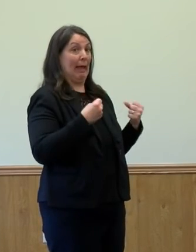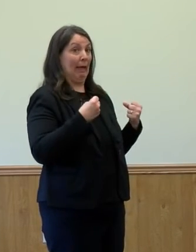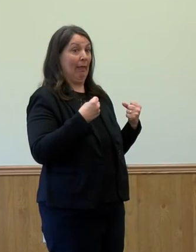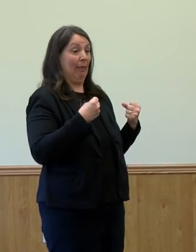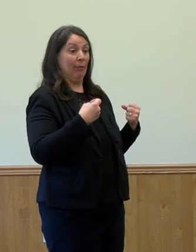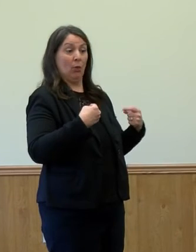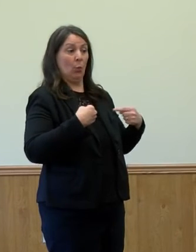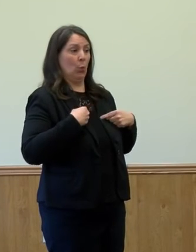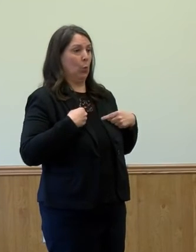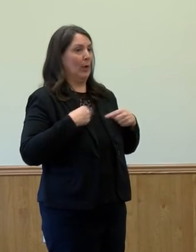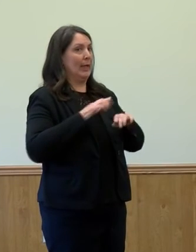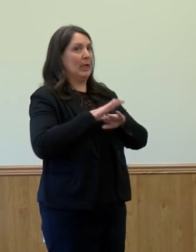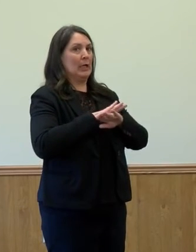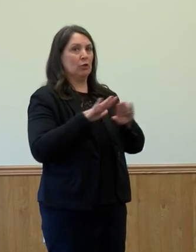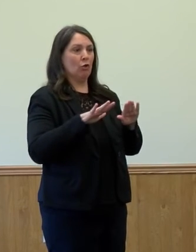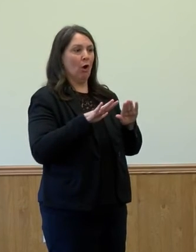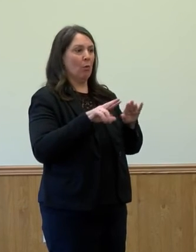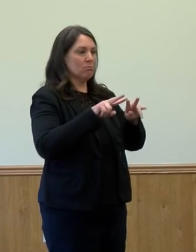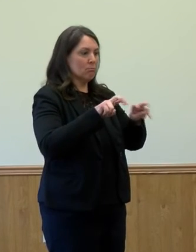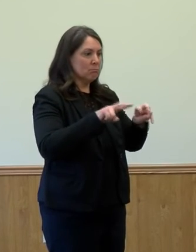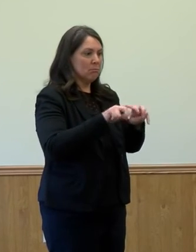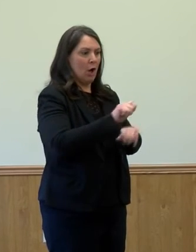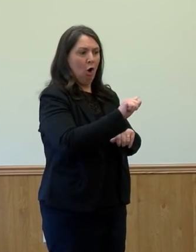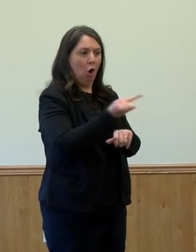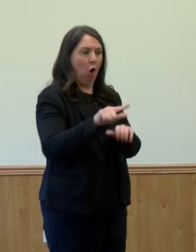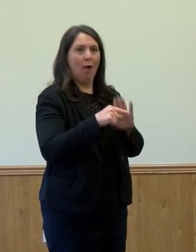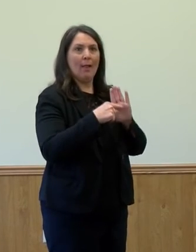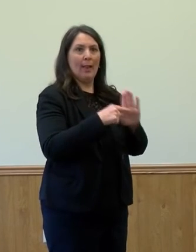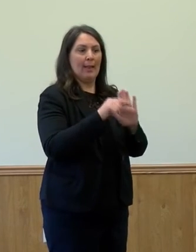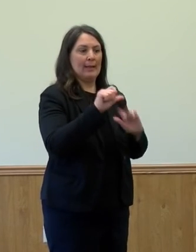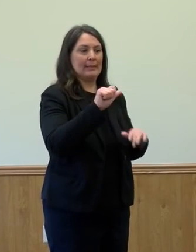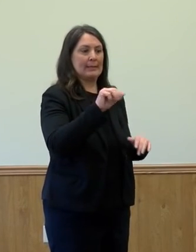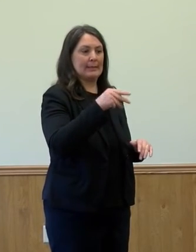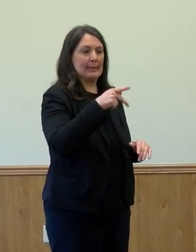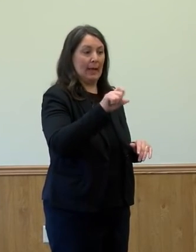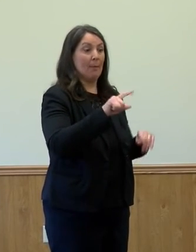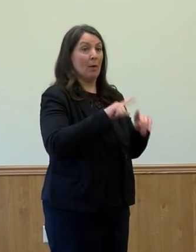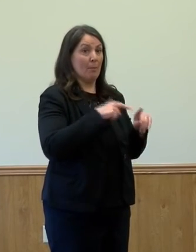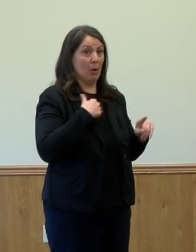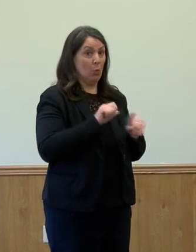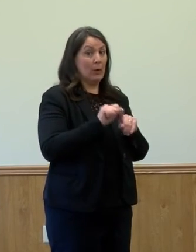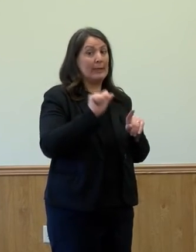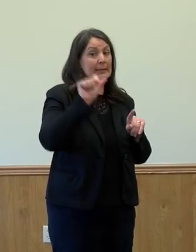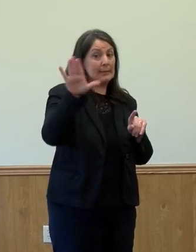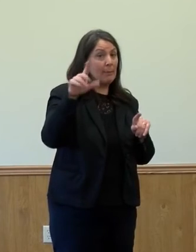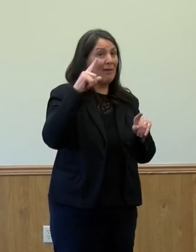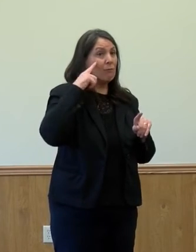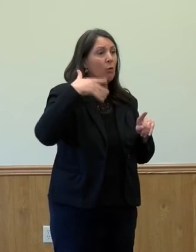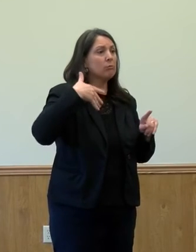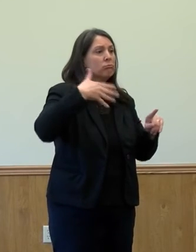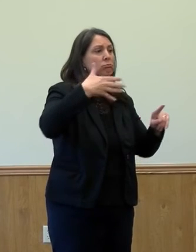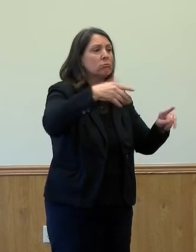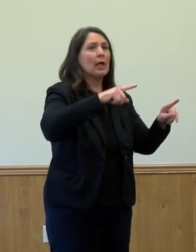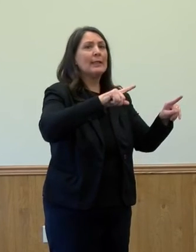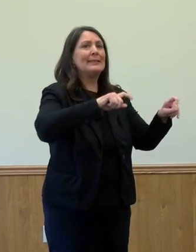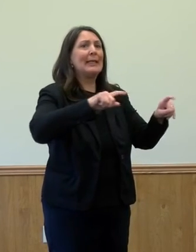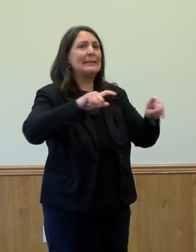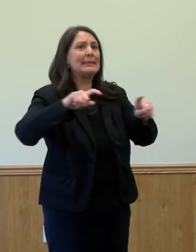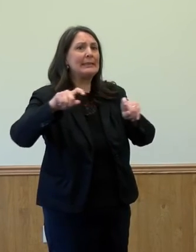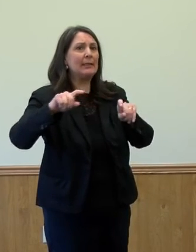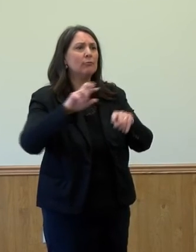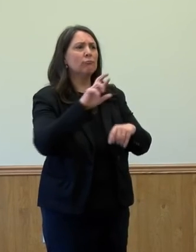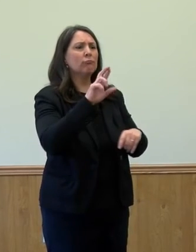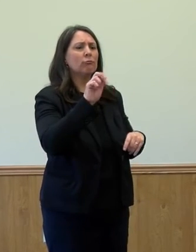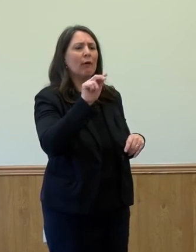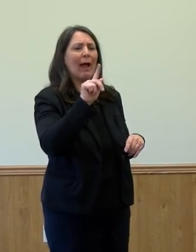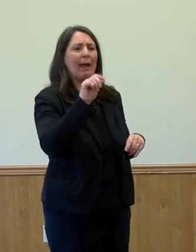not genotype all of our samples. However, we do submit samples for randomized for testing. We have yet